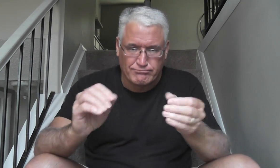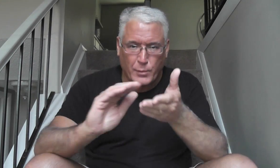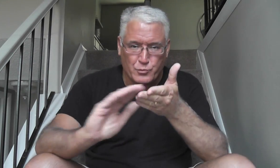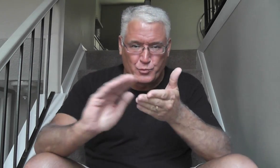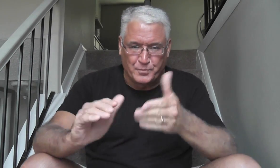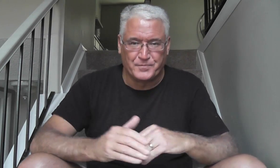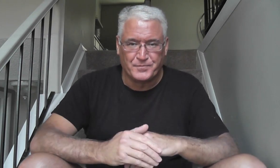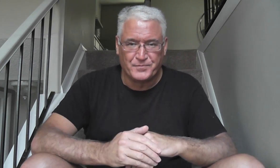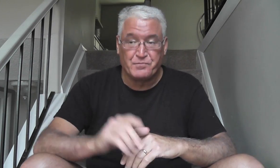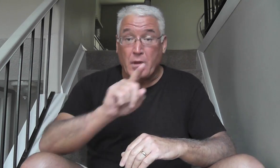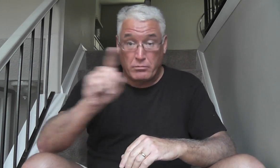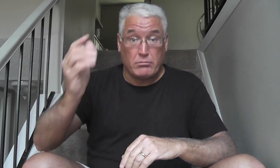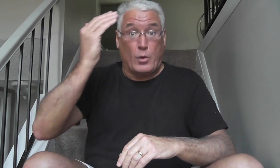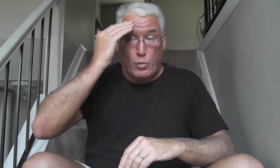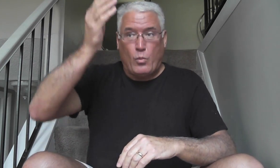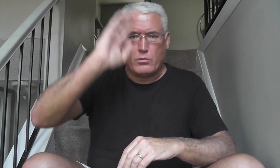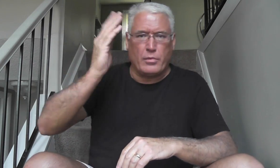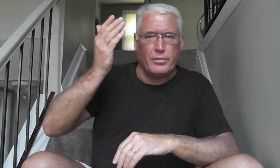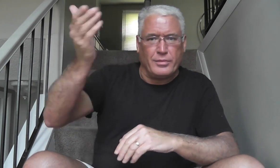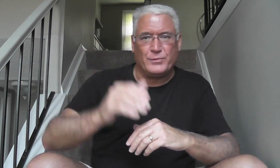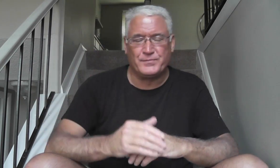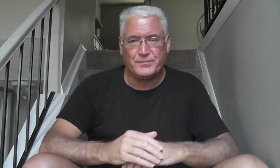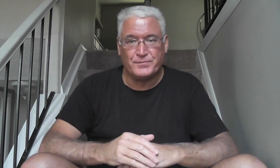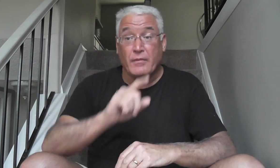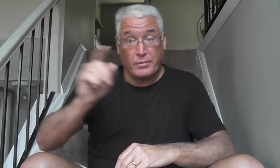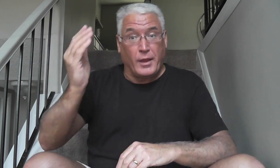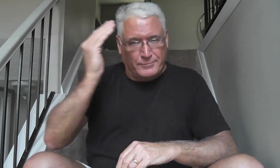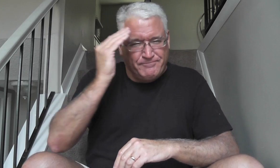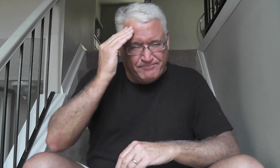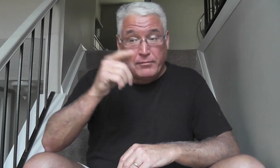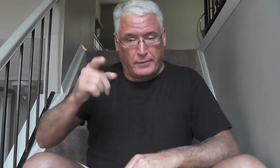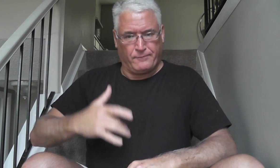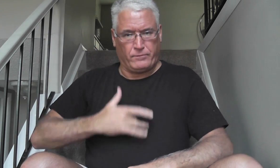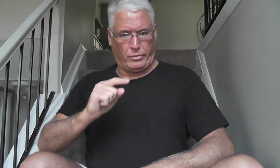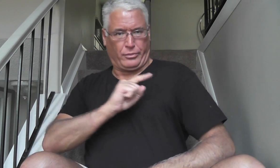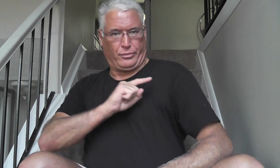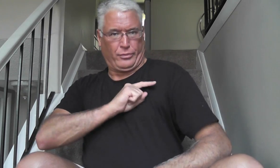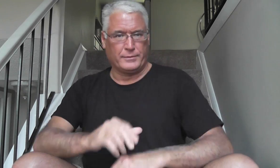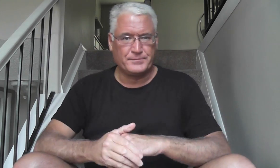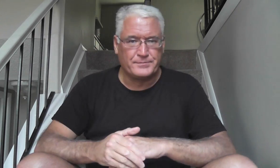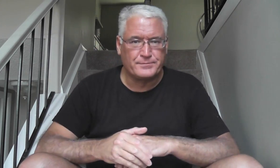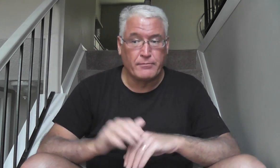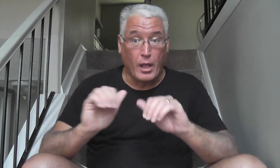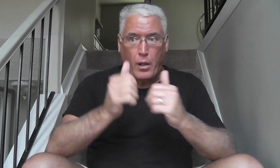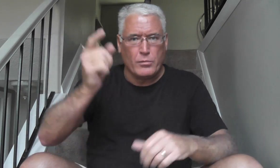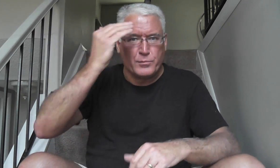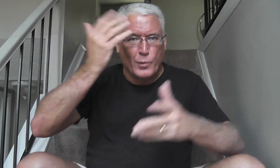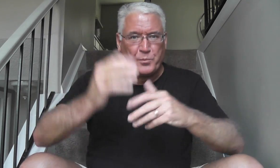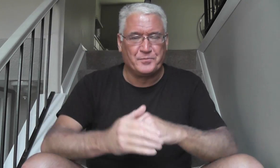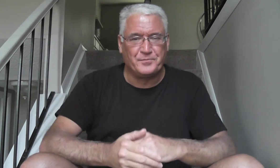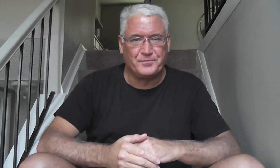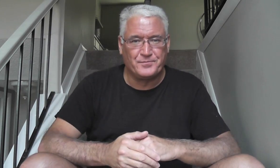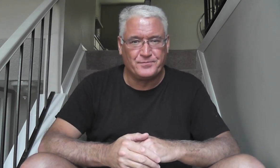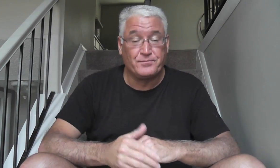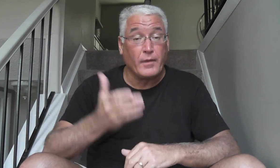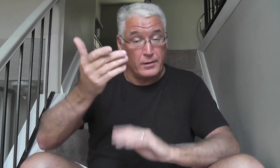they're without excuse. They don't have excuse. They know God is there. They know because they feel the conviction, the weight of